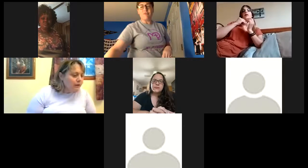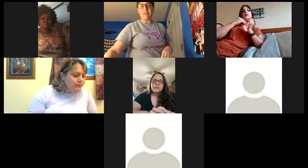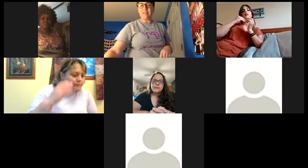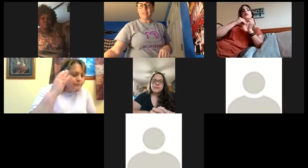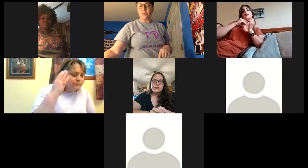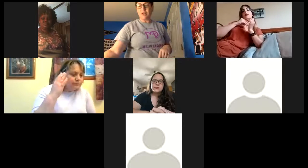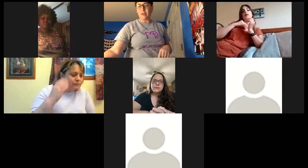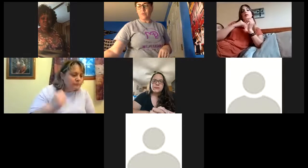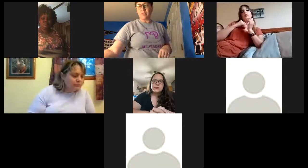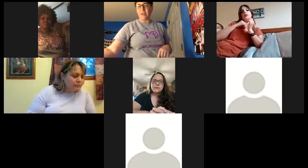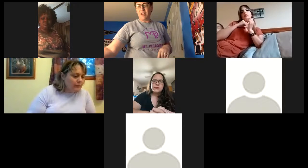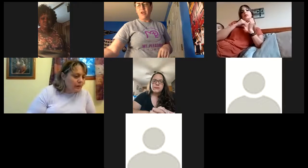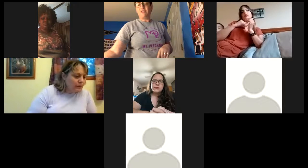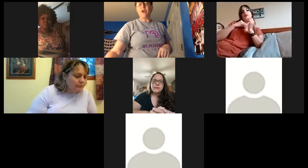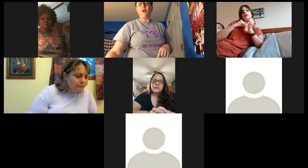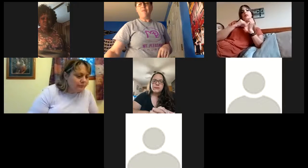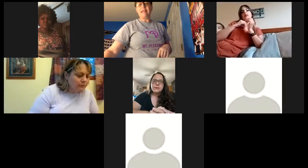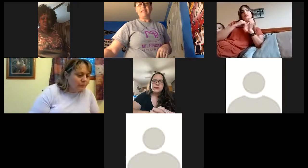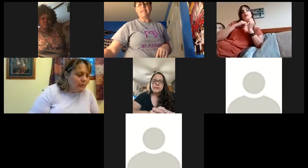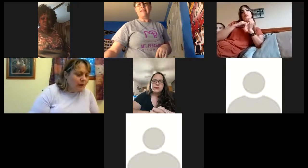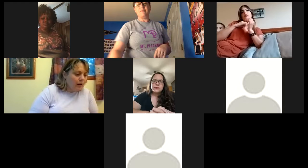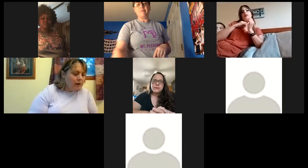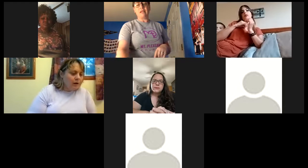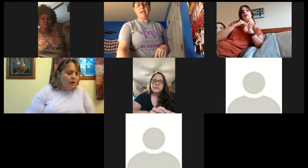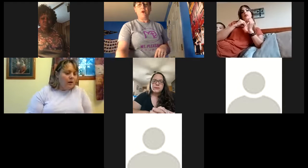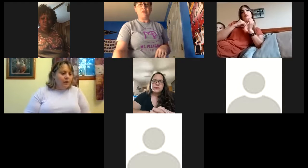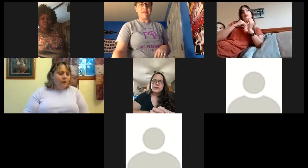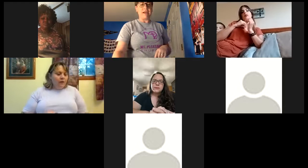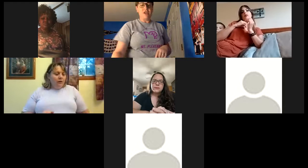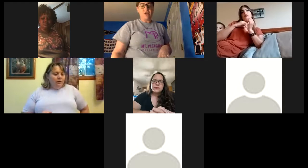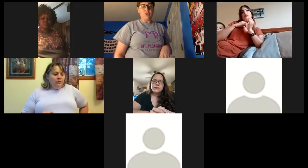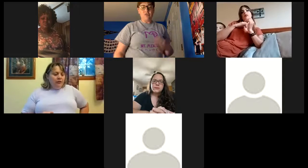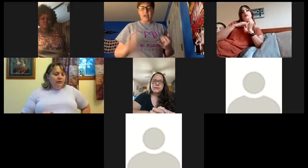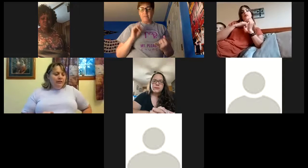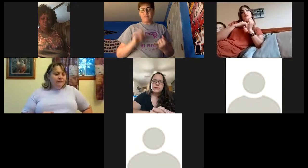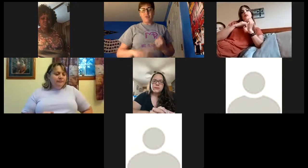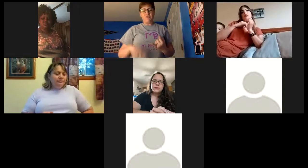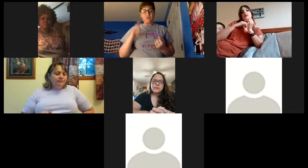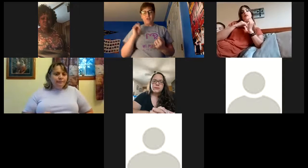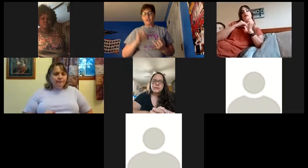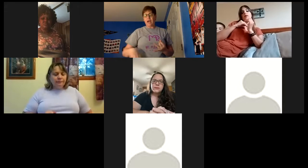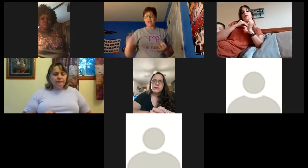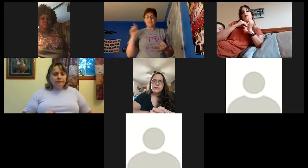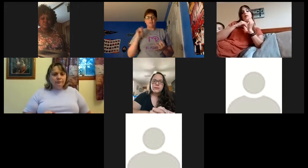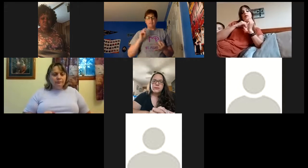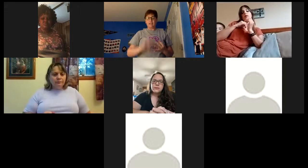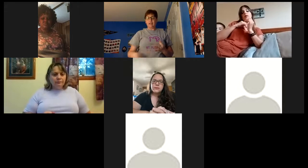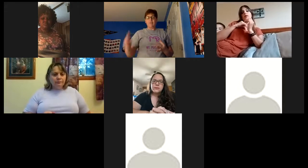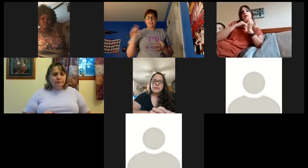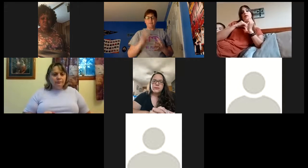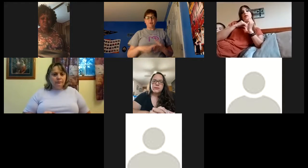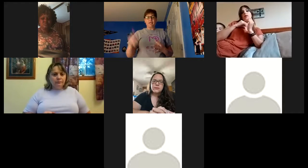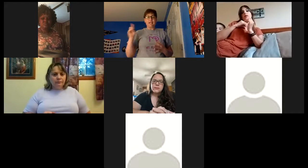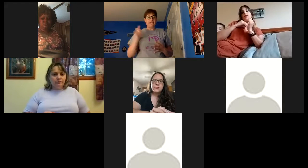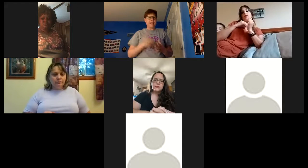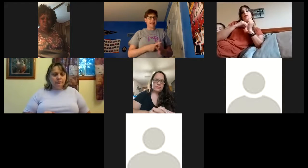telling everybody that this one comes with so many synonyms that can go with that. You've got beautiful, attractive,